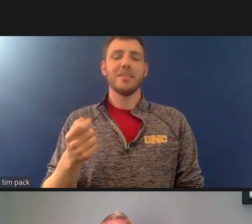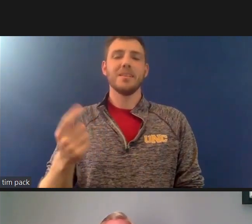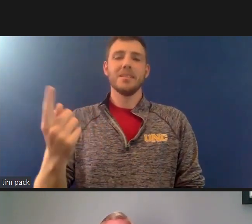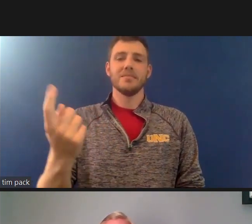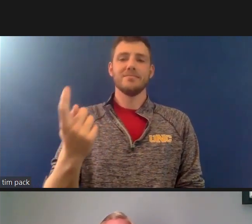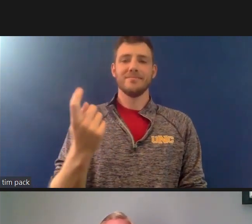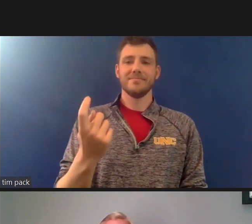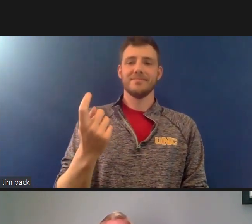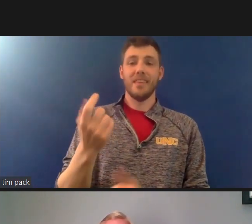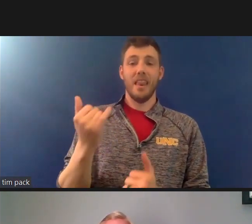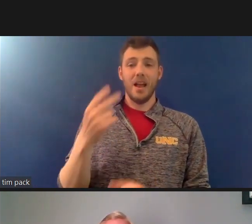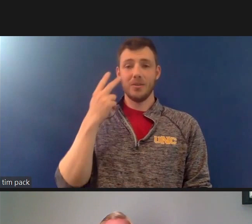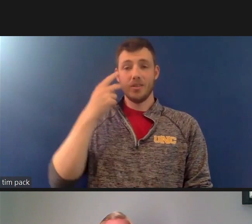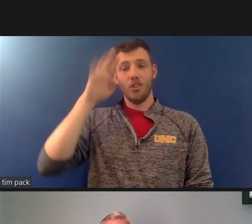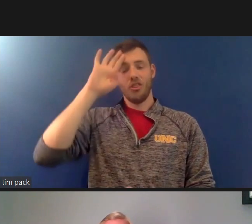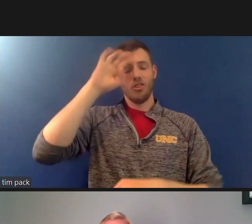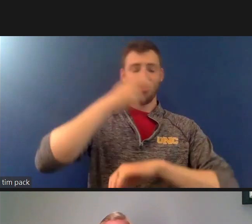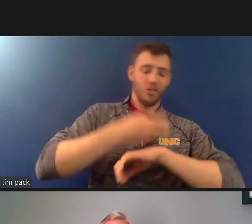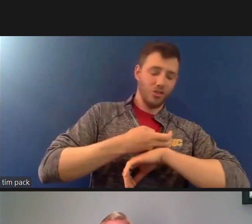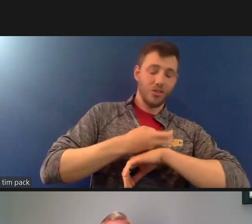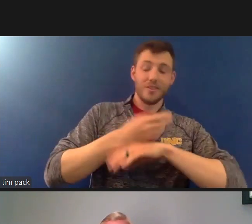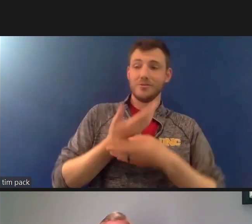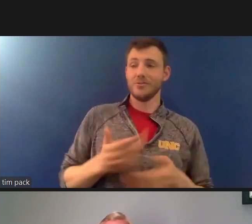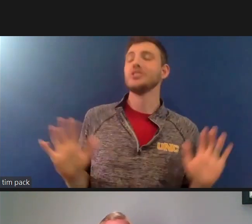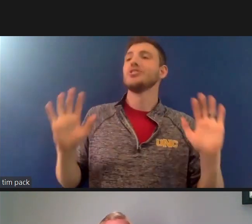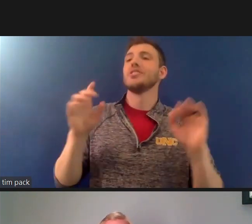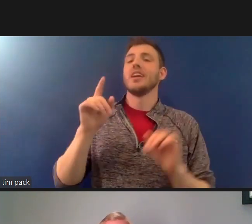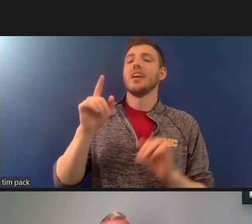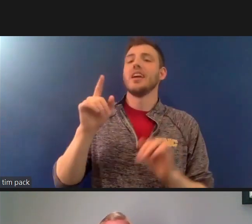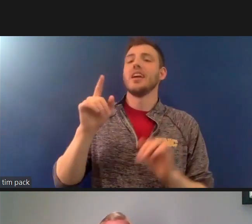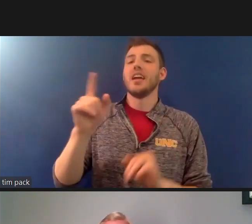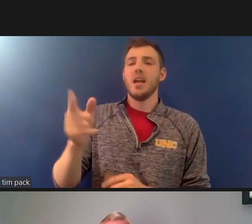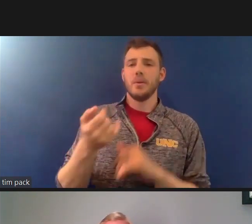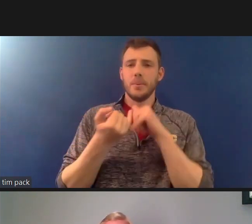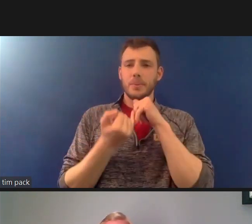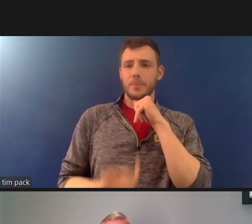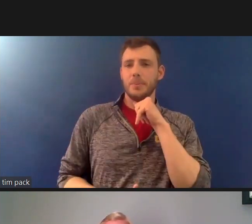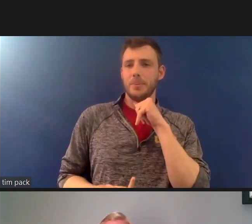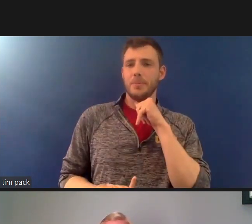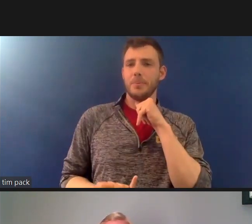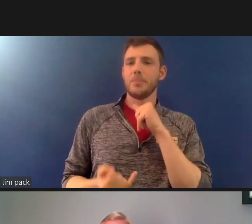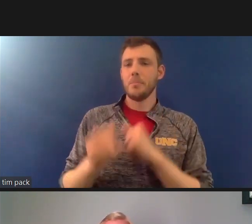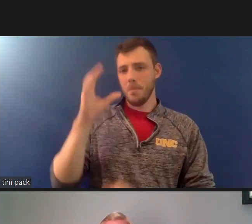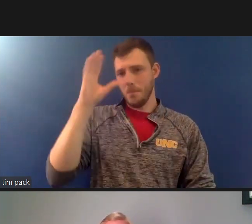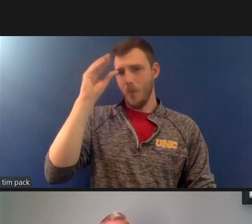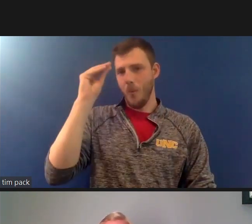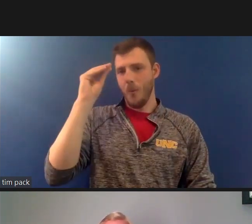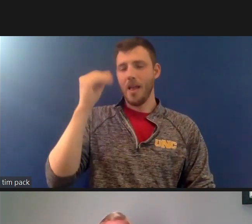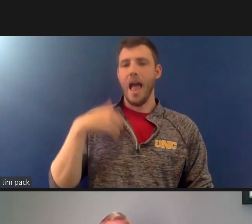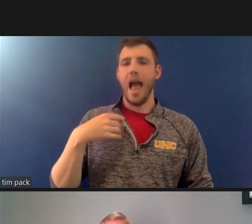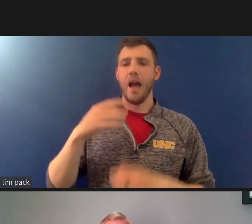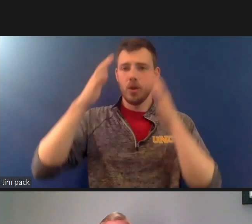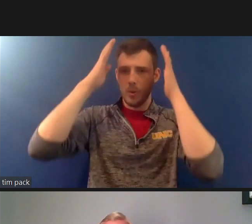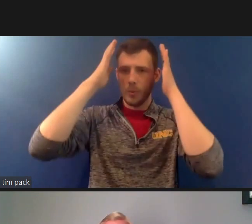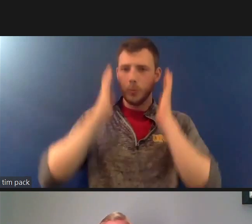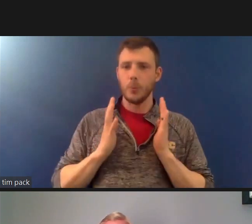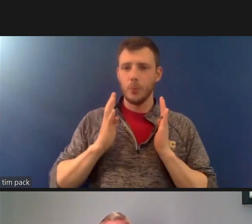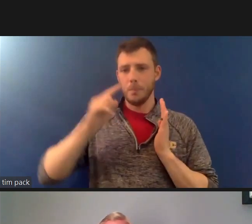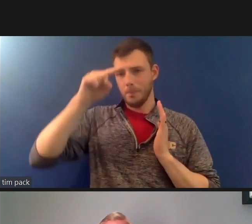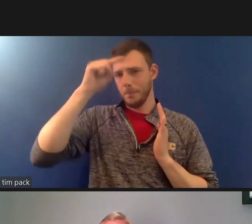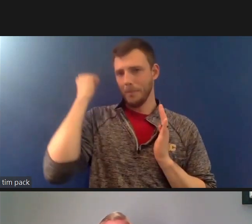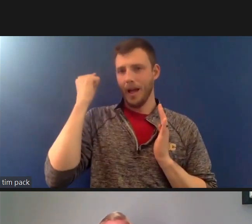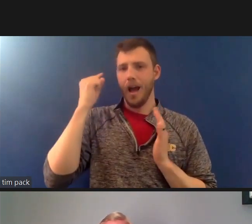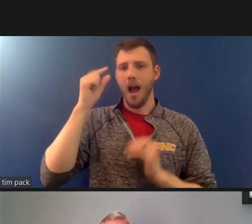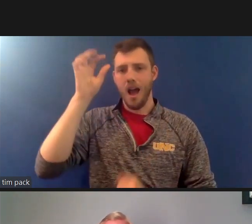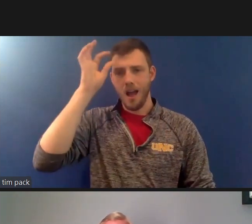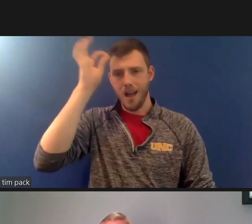skinny, vivid little boy, with a glance coming up from under a hut of straight hair that hung down, black and coarse. He nodded at